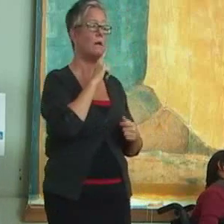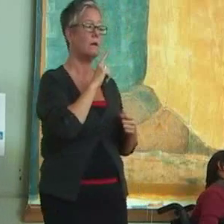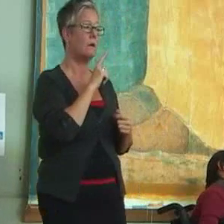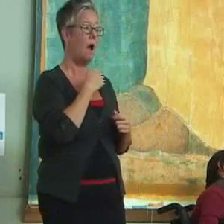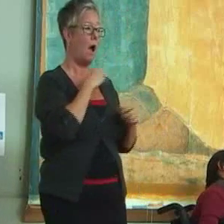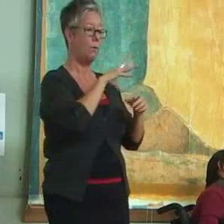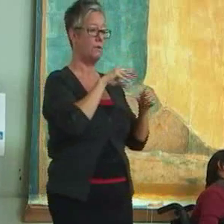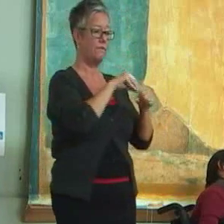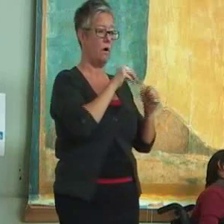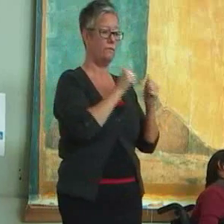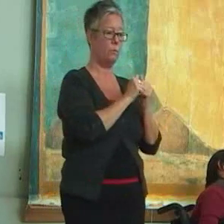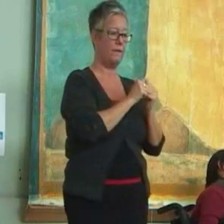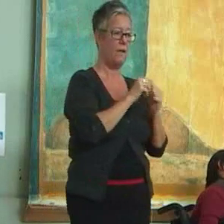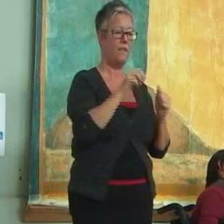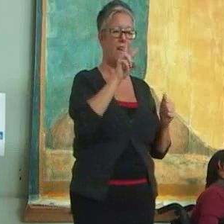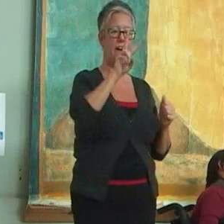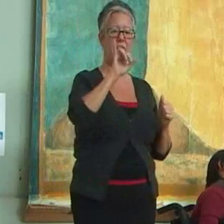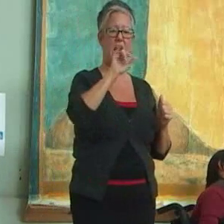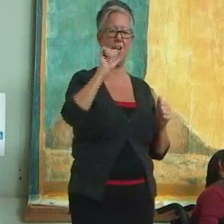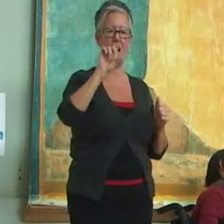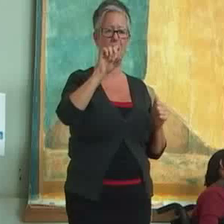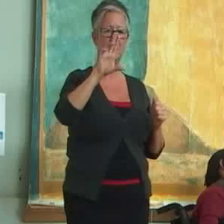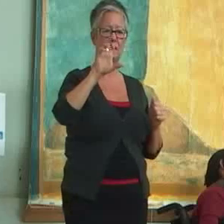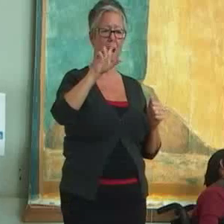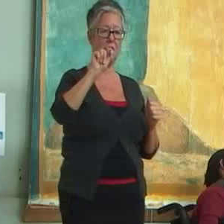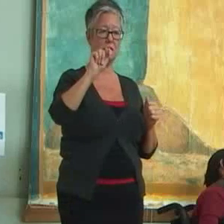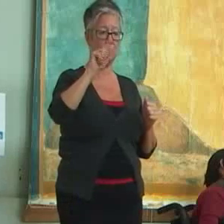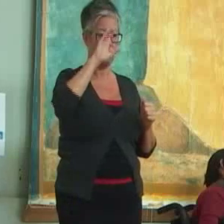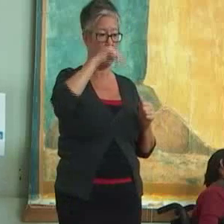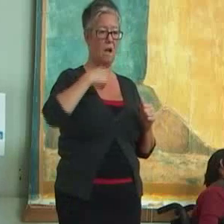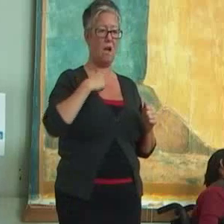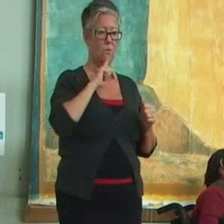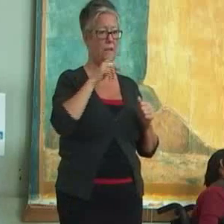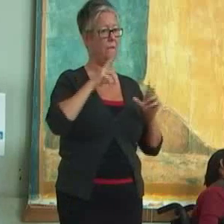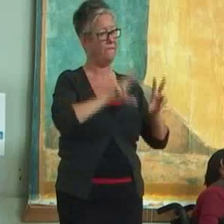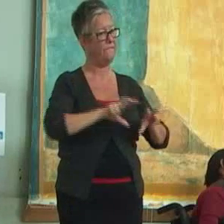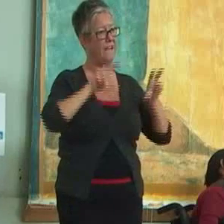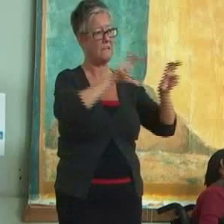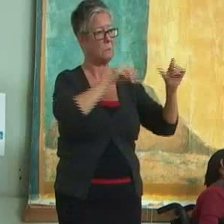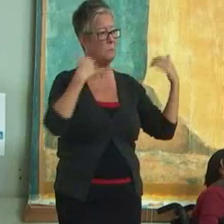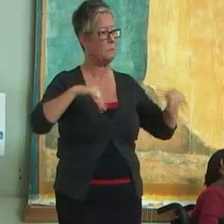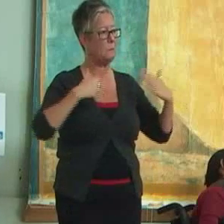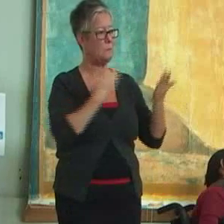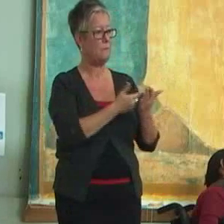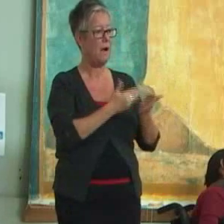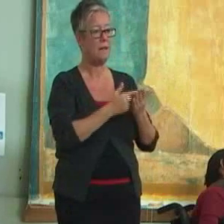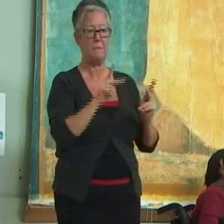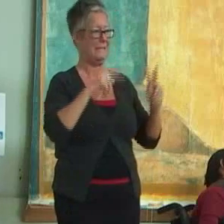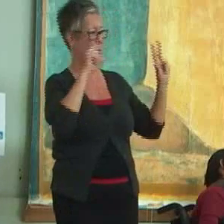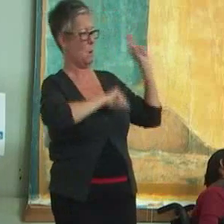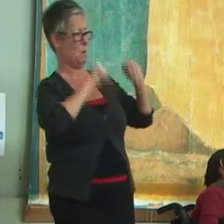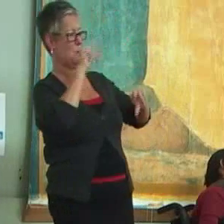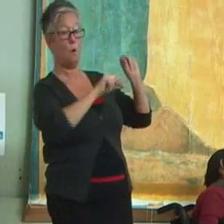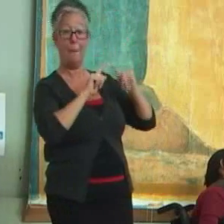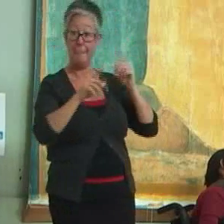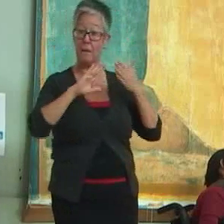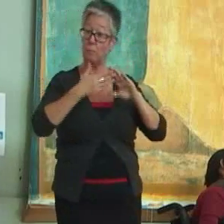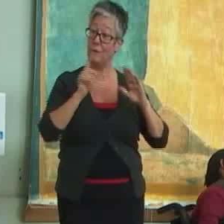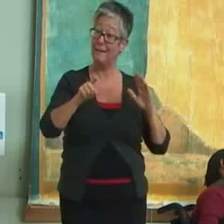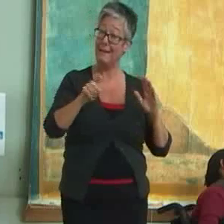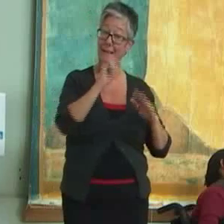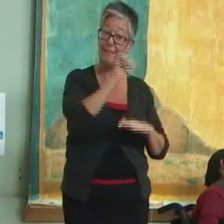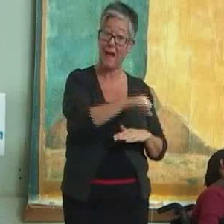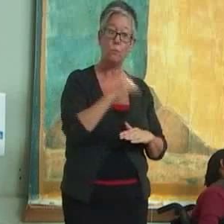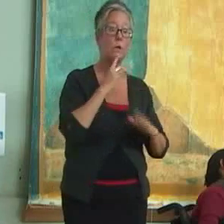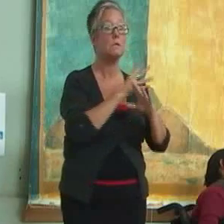the Bloor Viaduct. It was a $6 million investment. A lot of people said no, but you know what? The community wanted and needed that, and I think